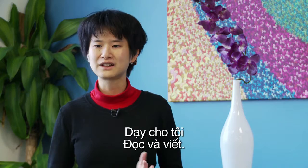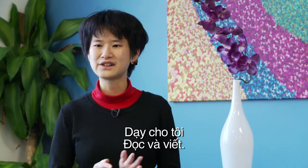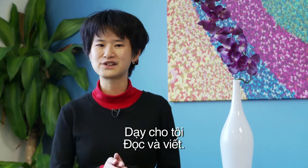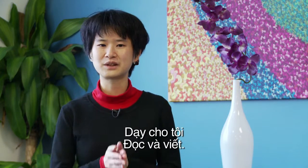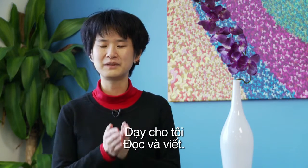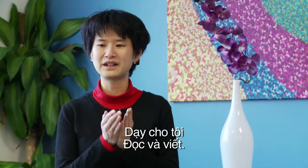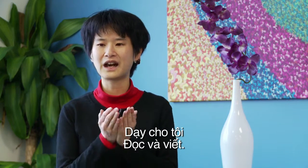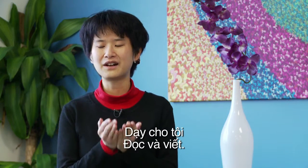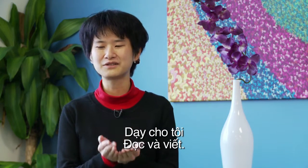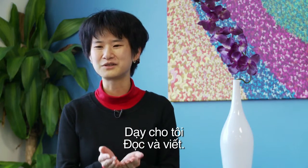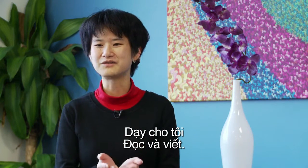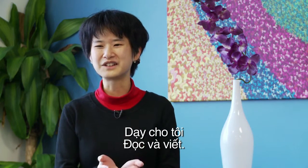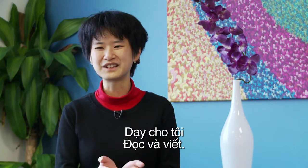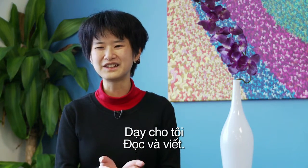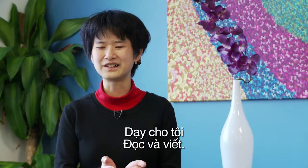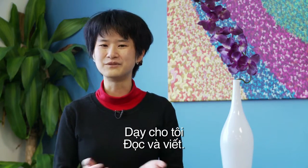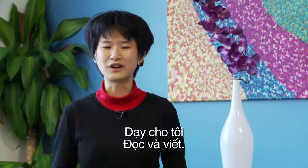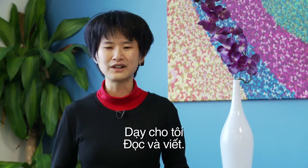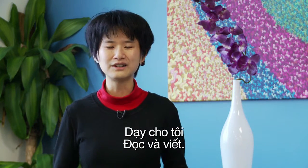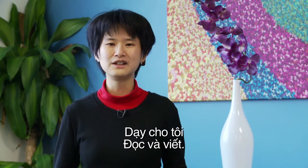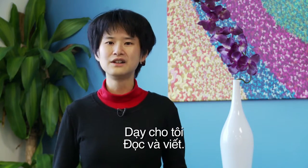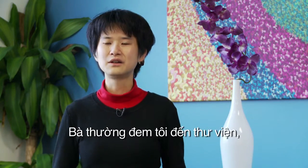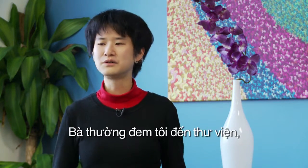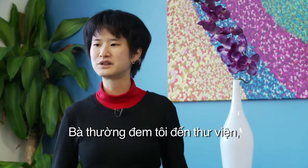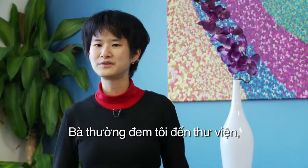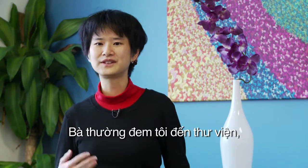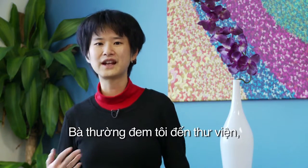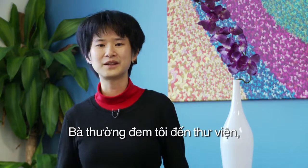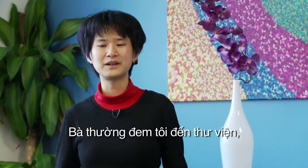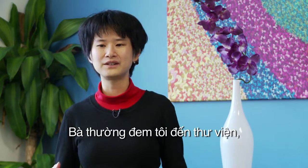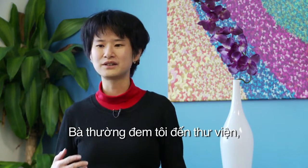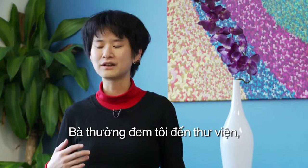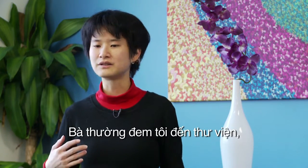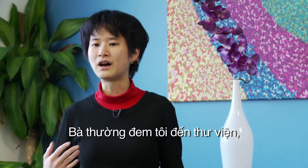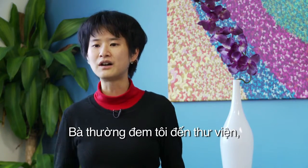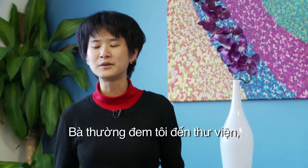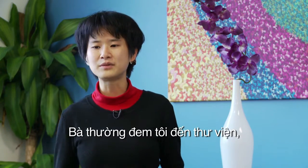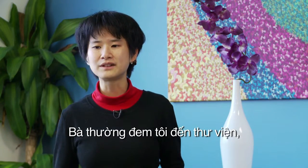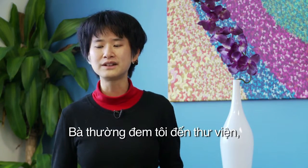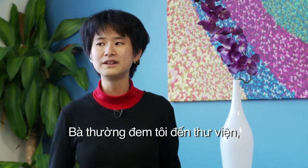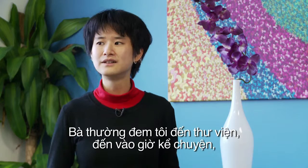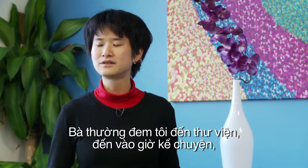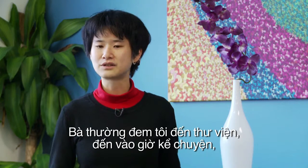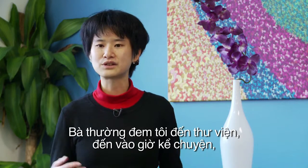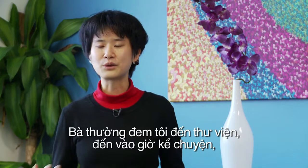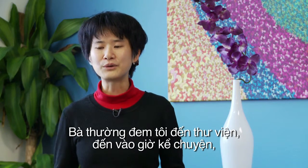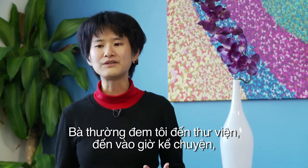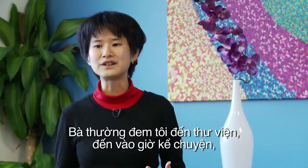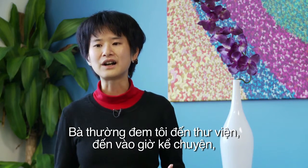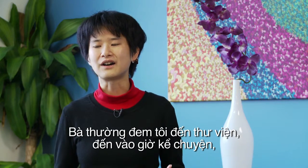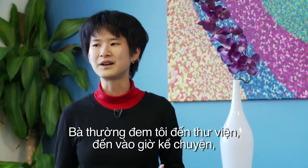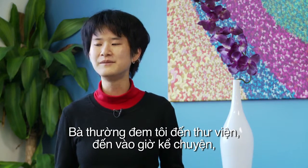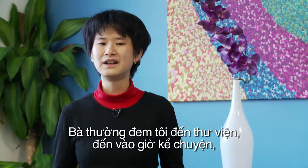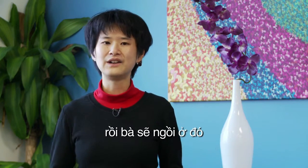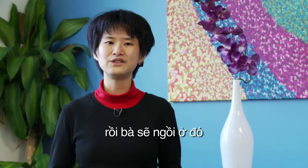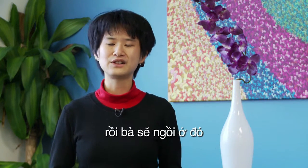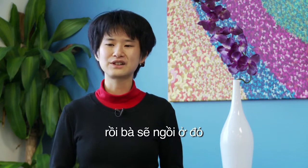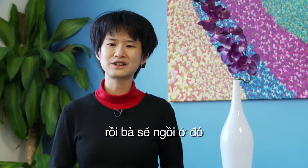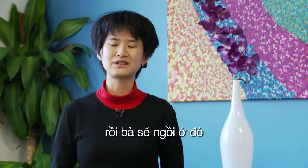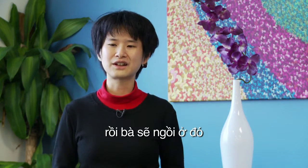teaching me how to read and write. So she would take me to the library to the storytime and just sit